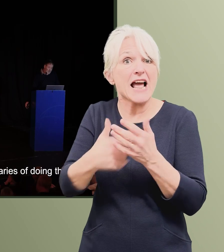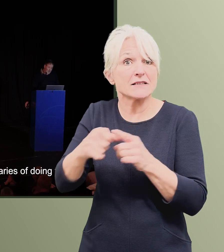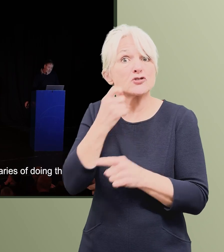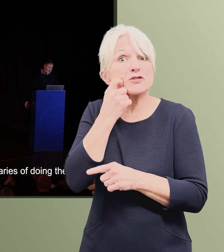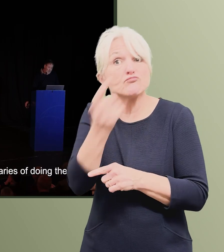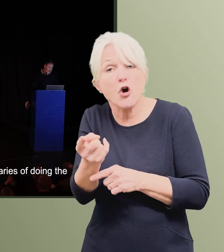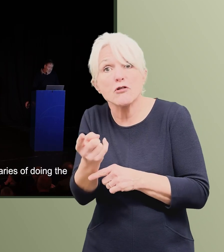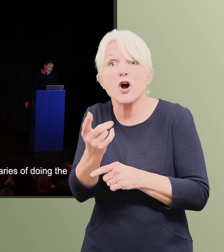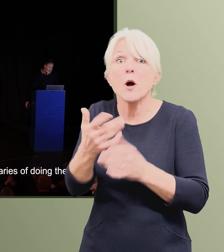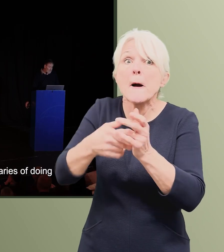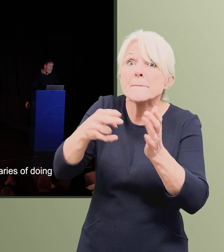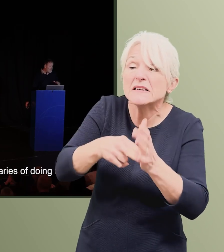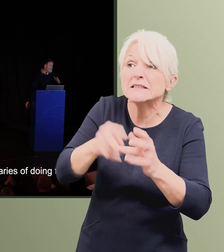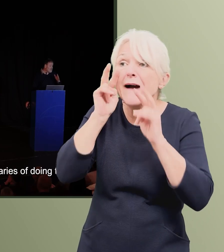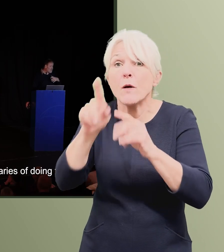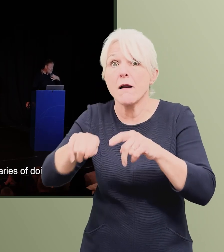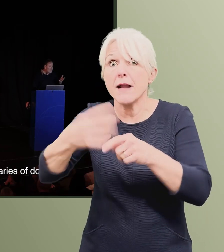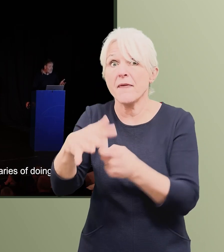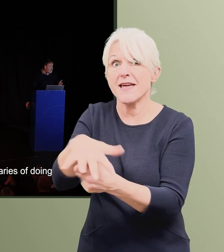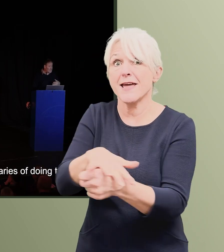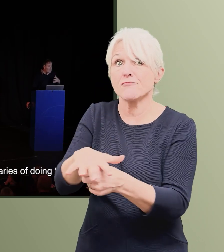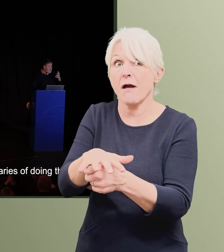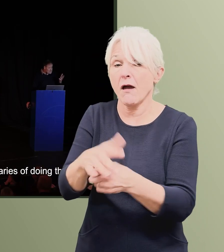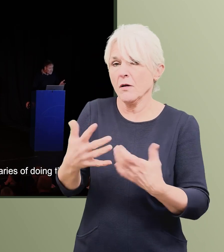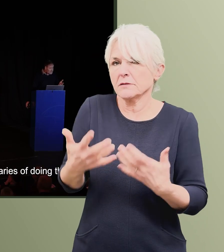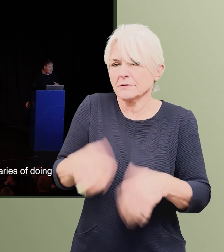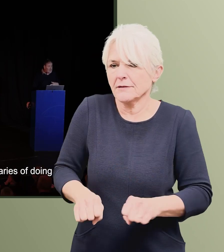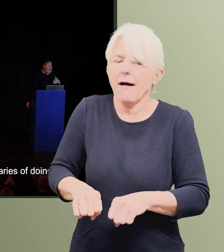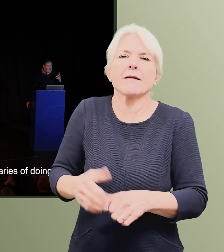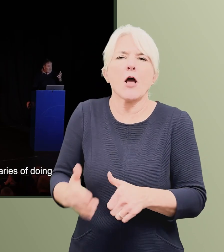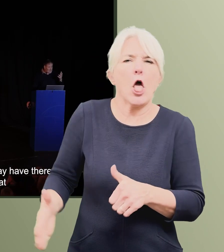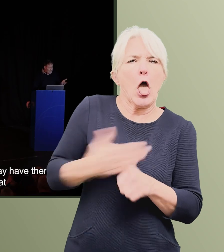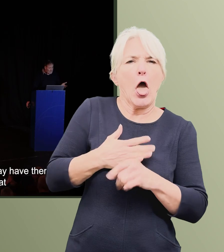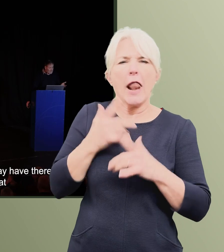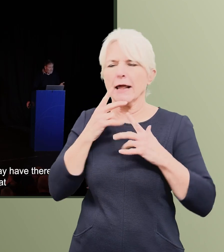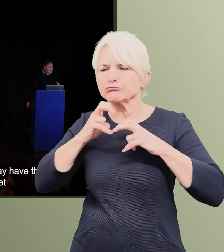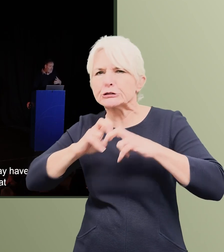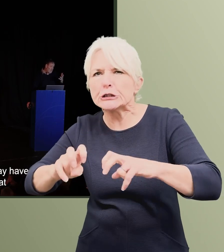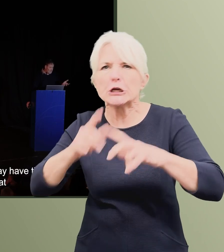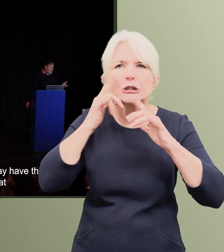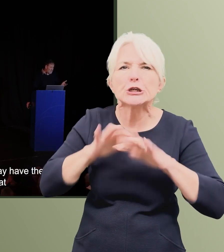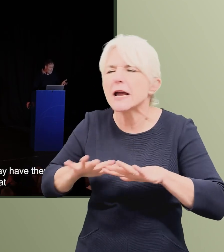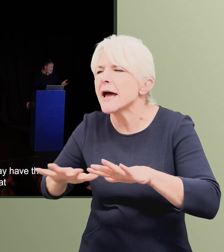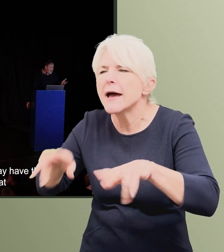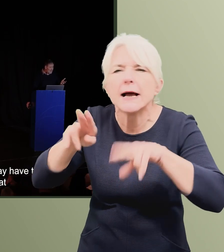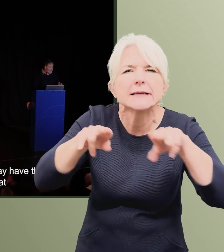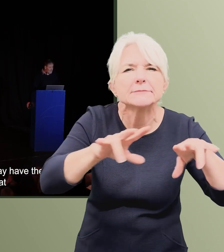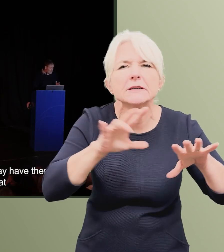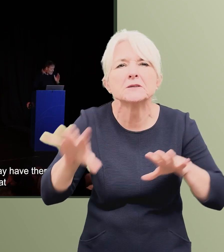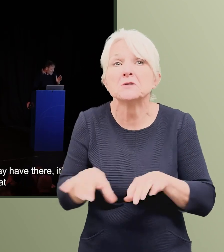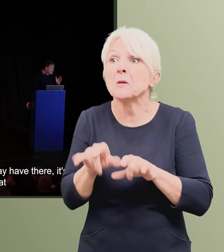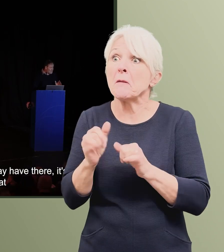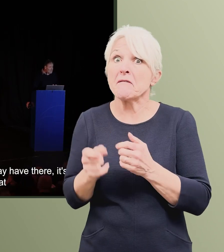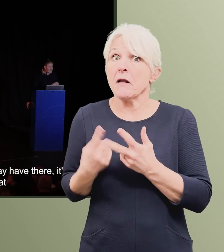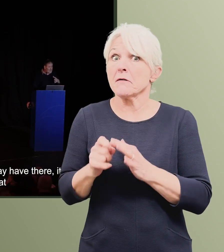Monday, with a view of just starting the preliminaries of doing the research, doing a desk-based assessment, see what we think we may have there.